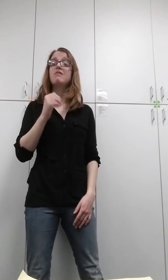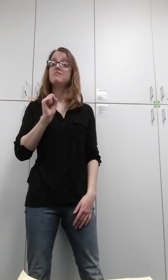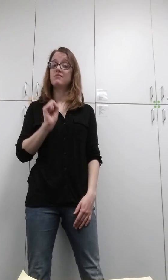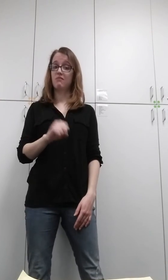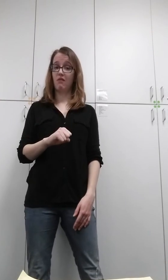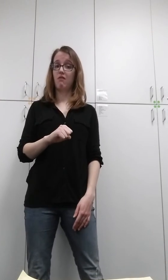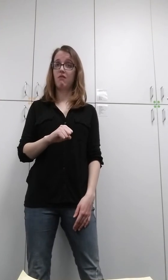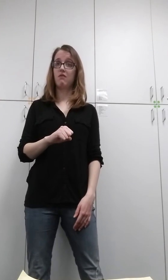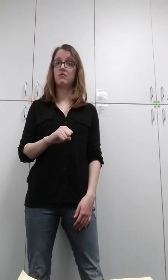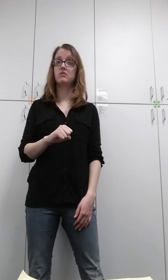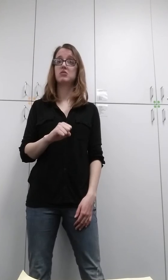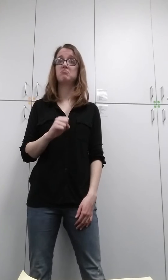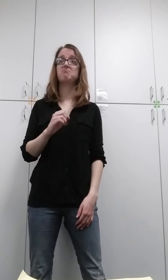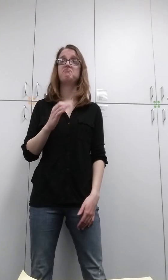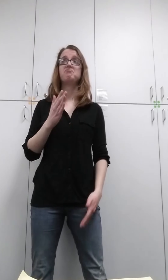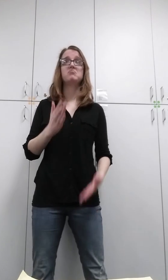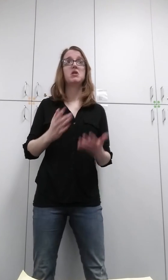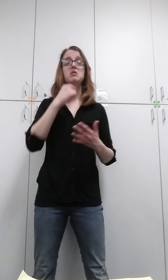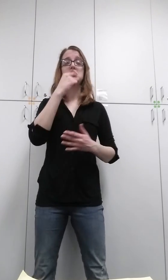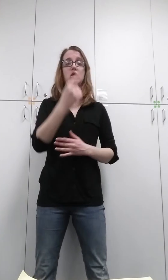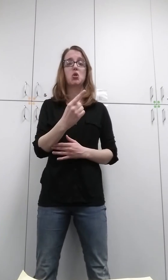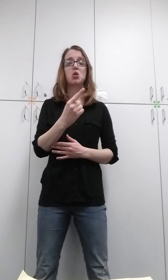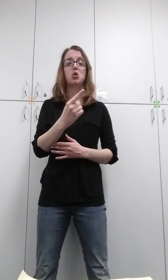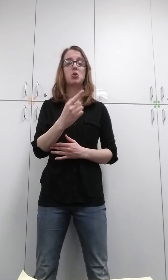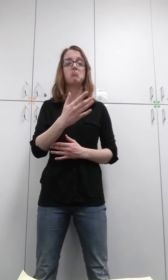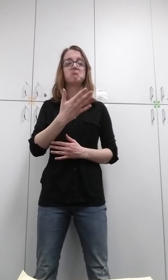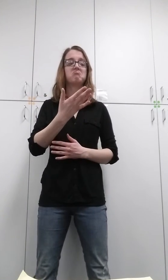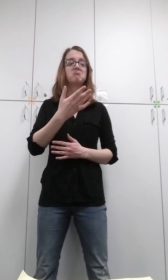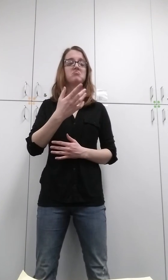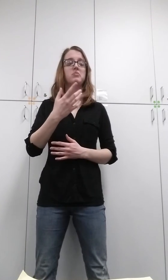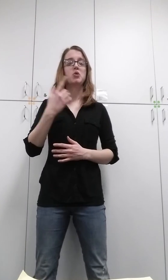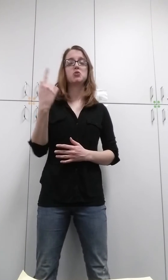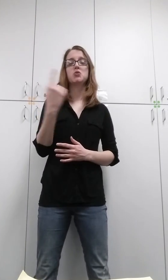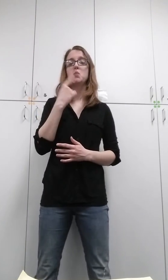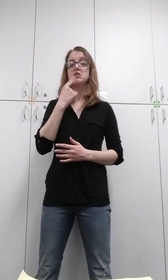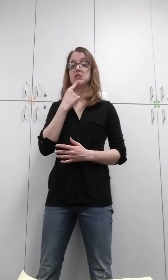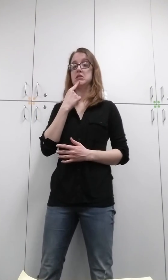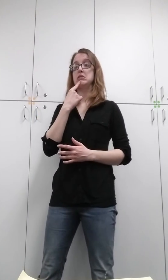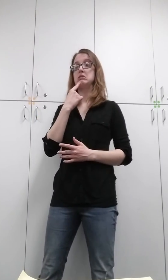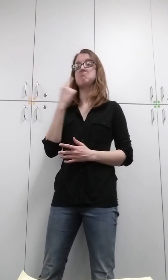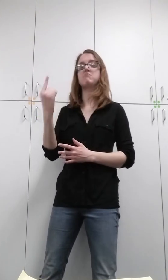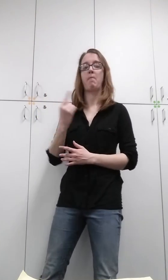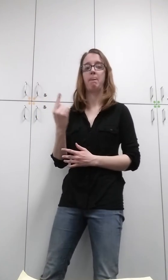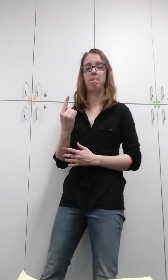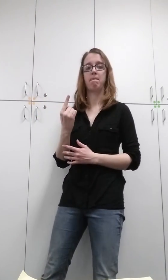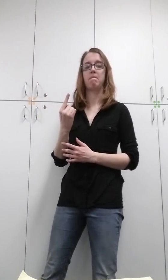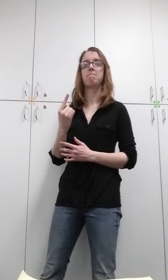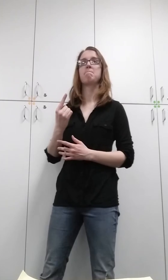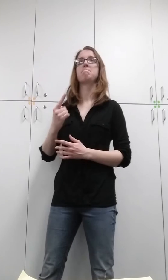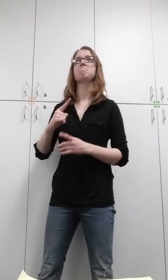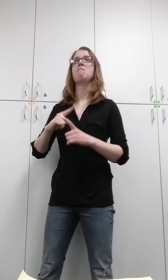what someone said. But we usually don't interpret in those intimate conversations. We interpret to an